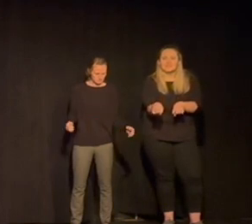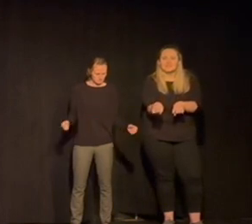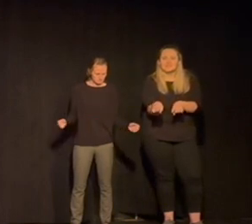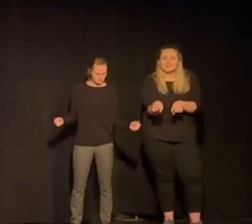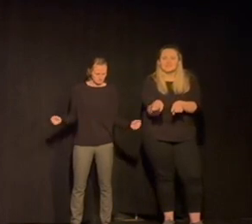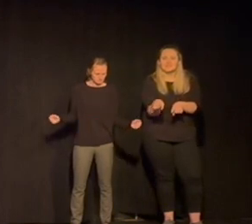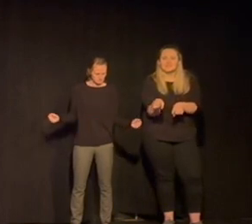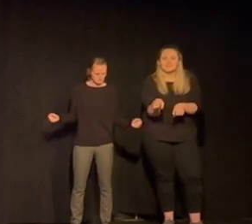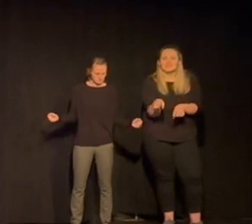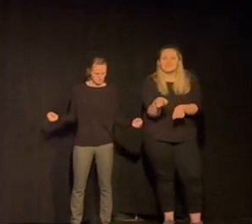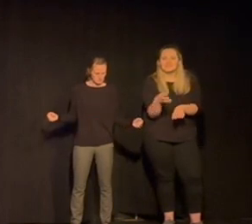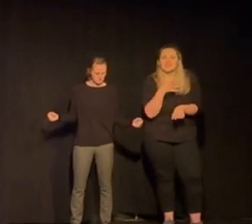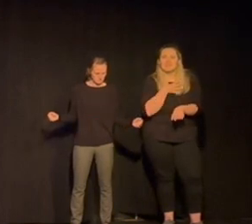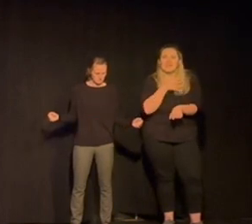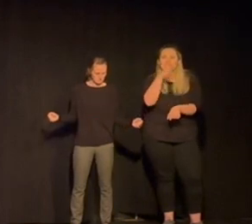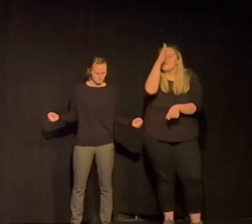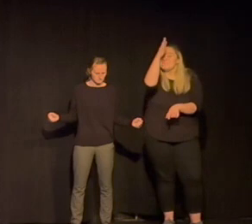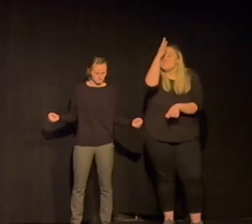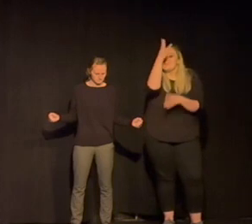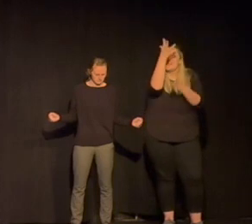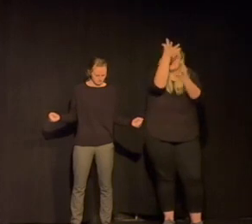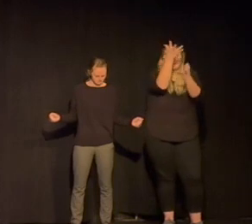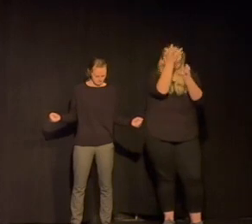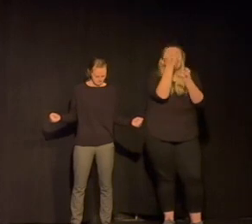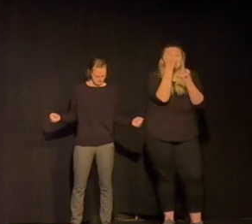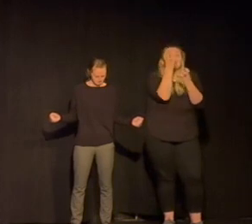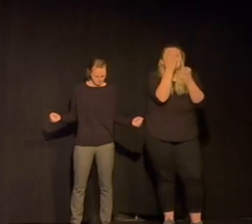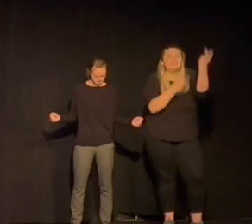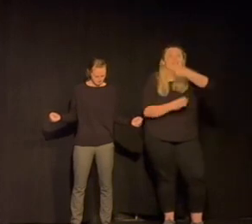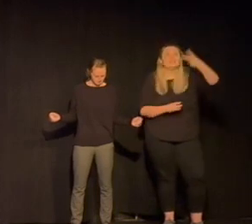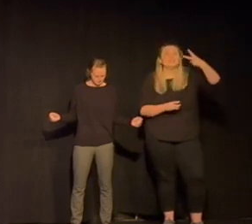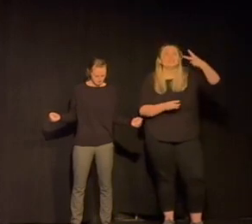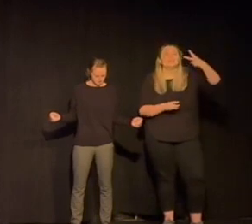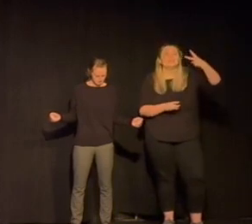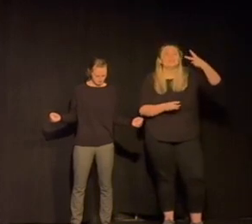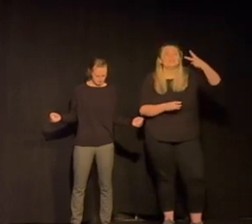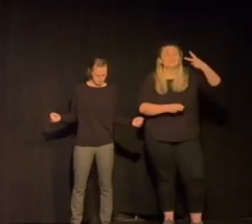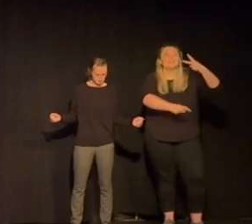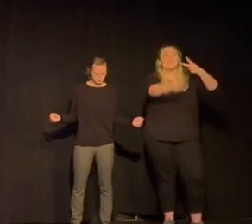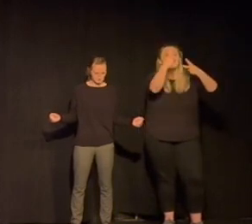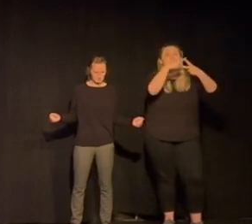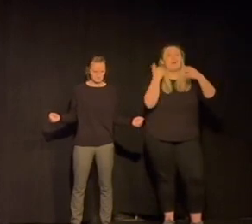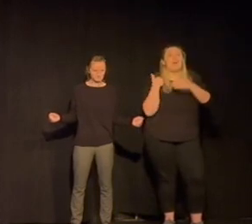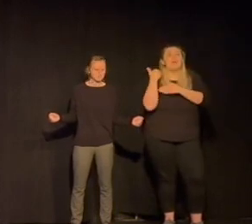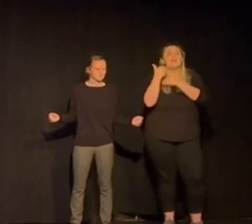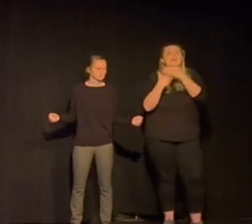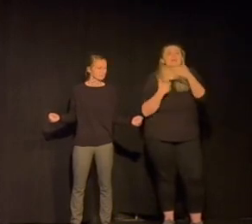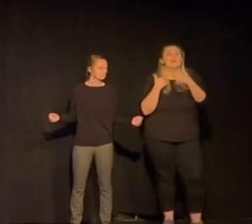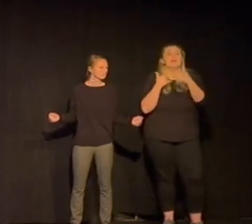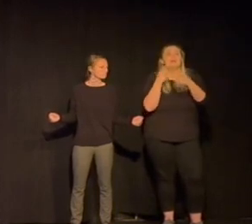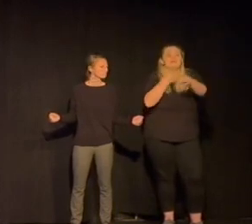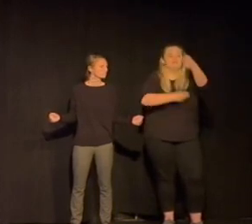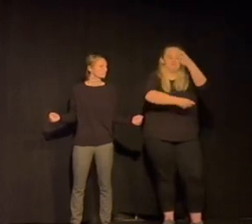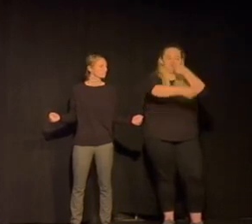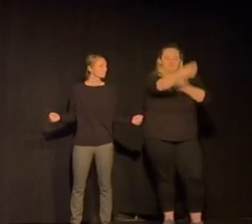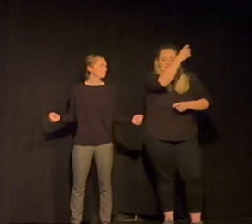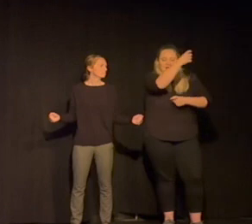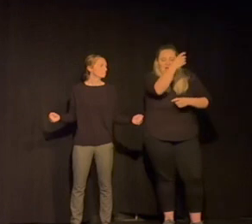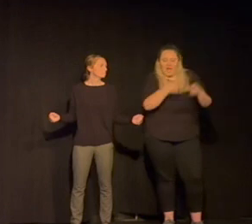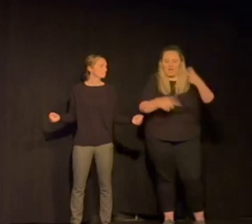It's all my father ever wanted. Two things. An heir worthy of him and